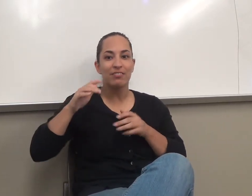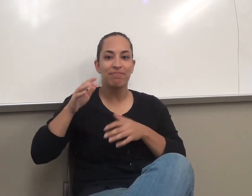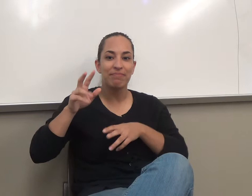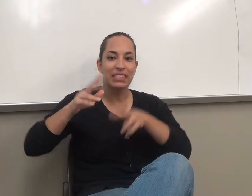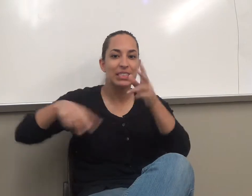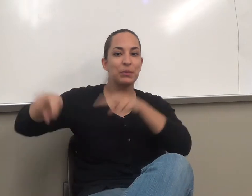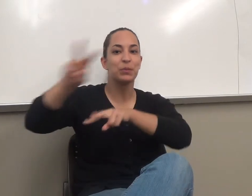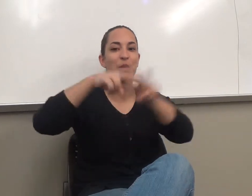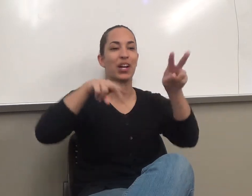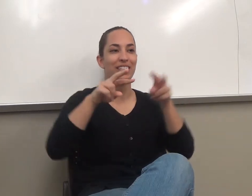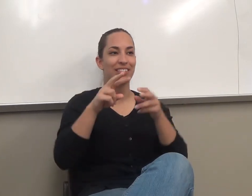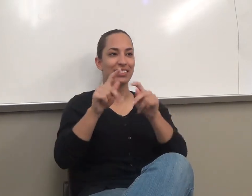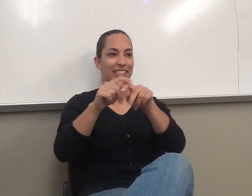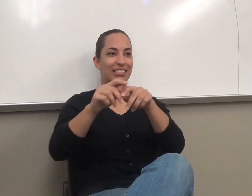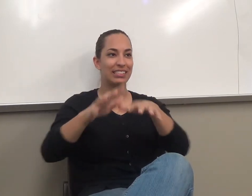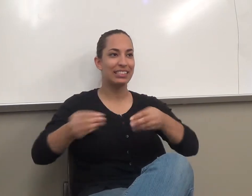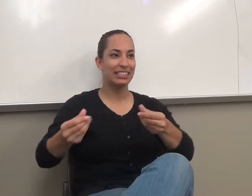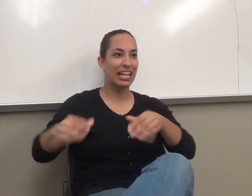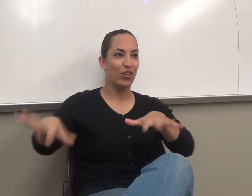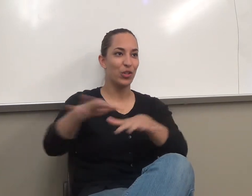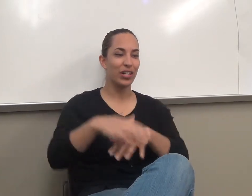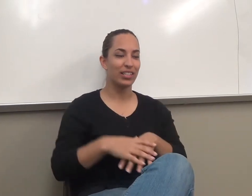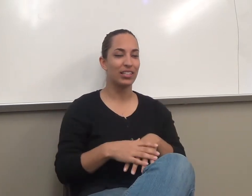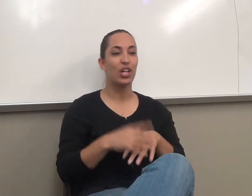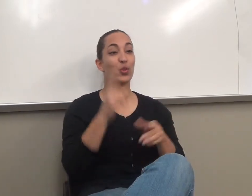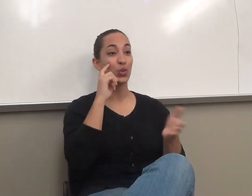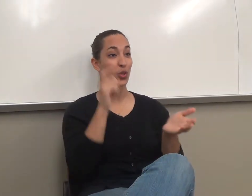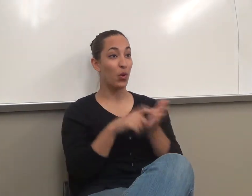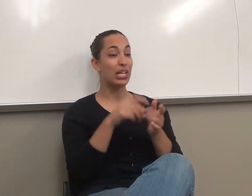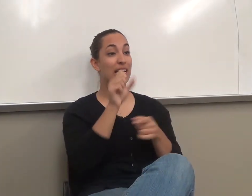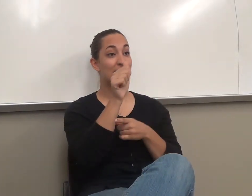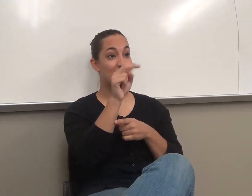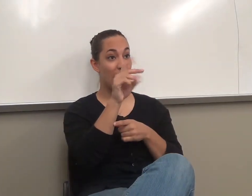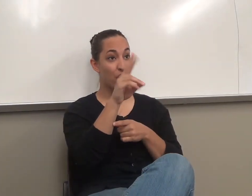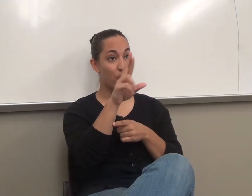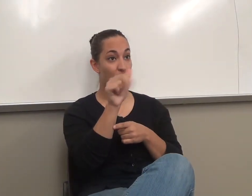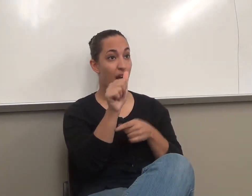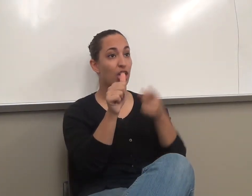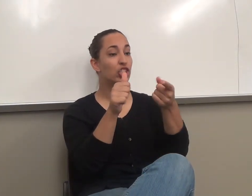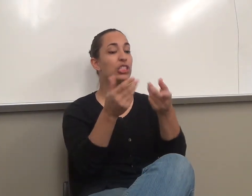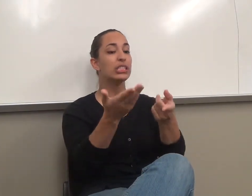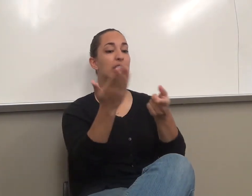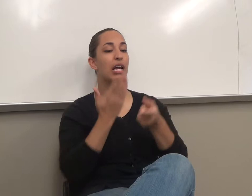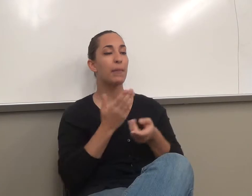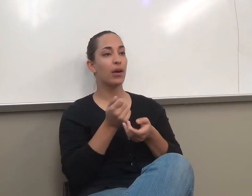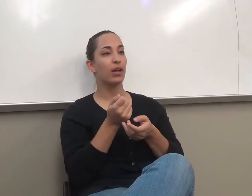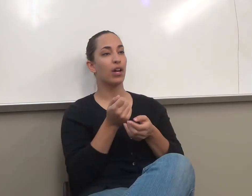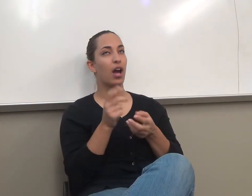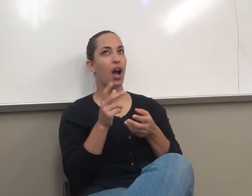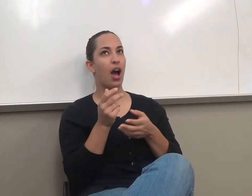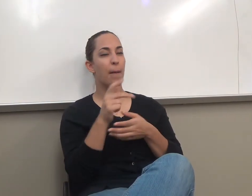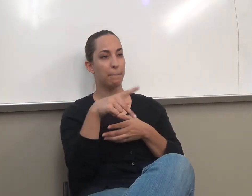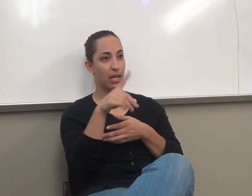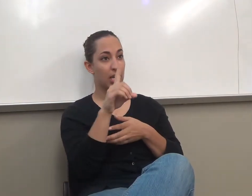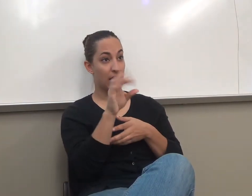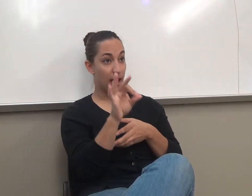You notice what Sandra did was submit a couple of PDF things. So if she wants to